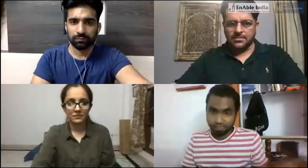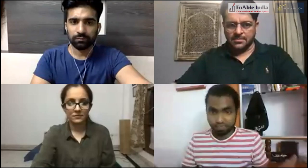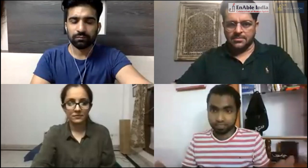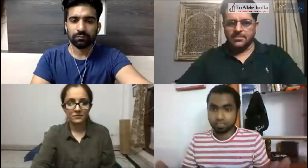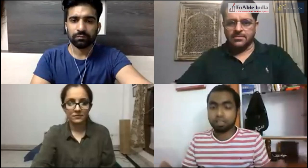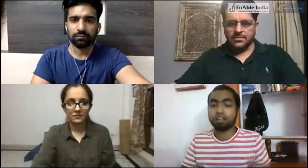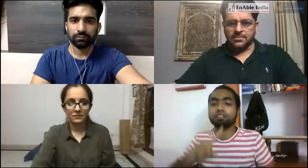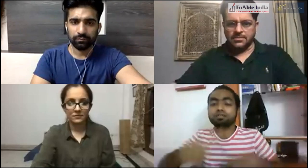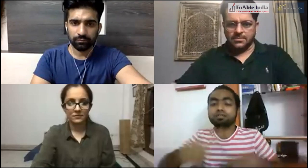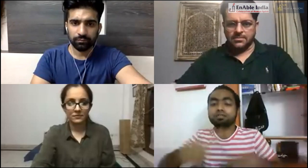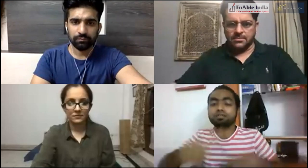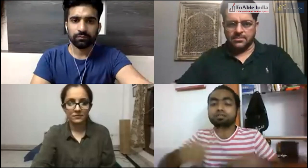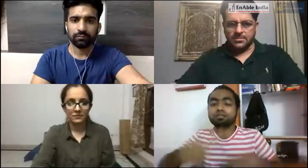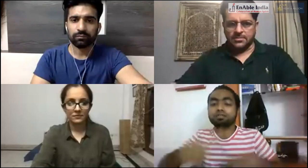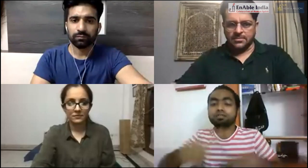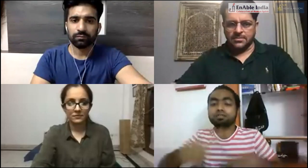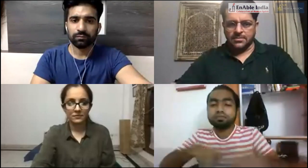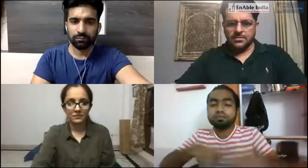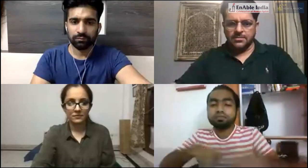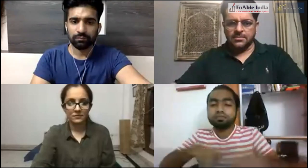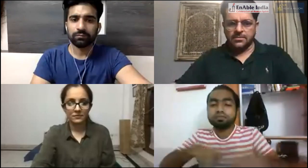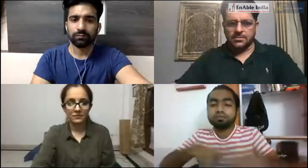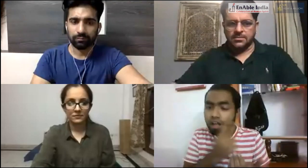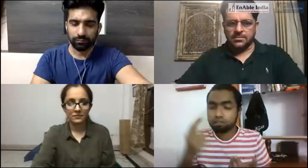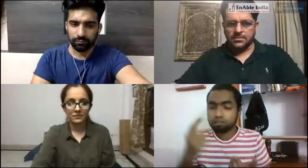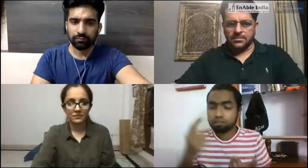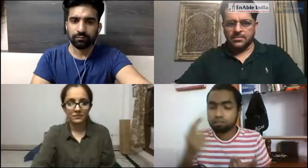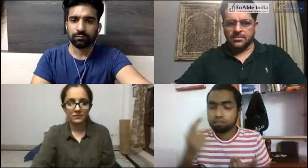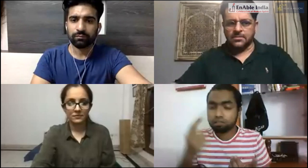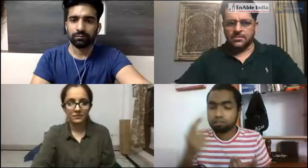So the third question, my mother got vaccinated.